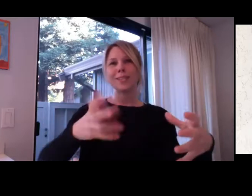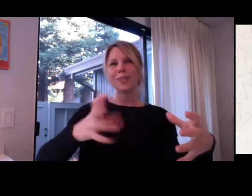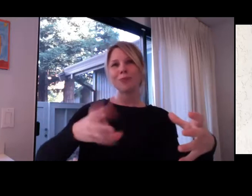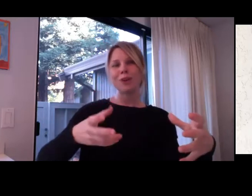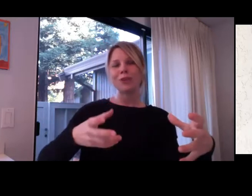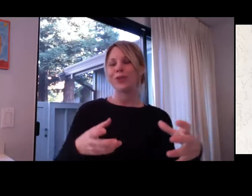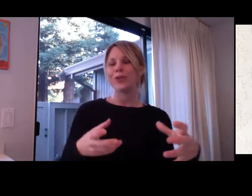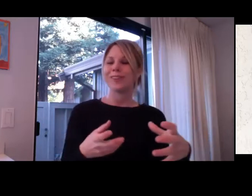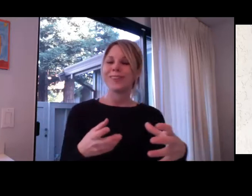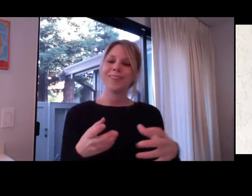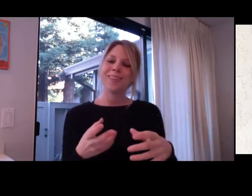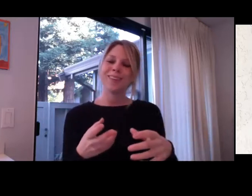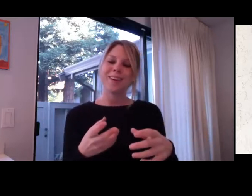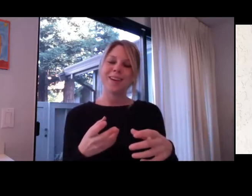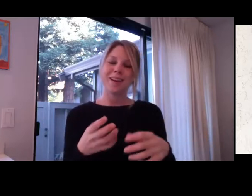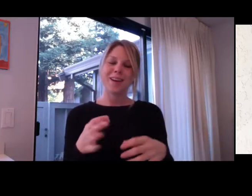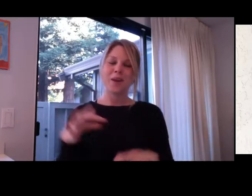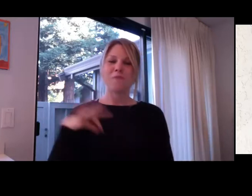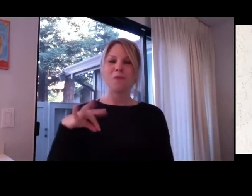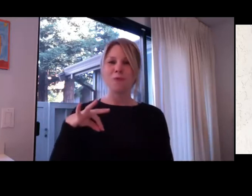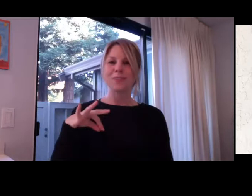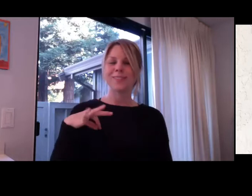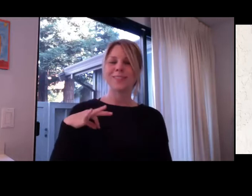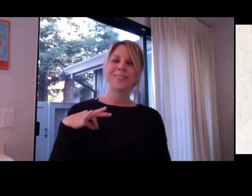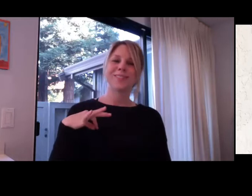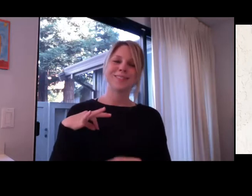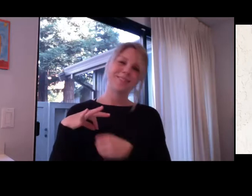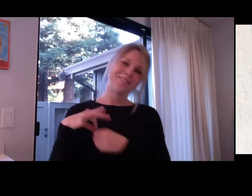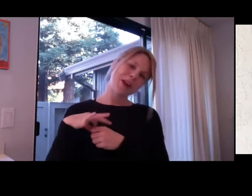the dishwasher, how to vote